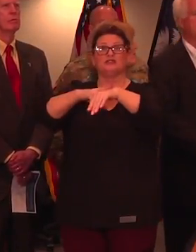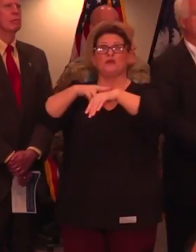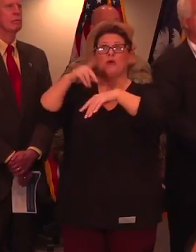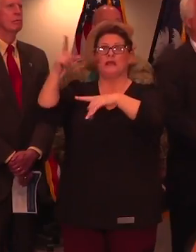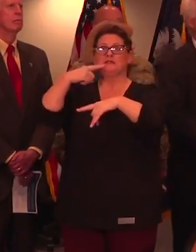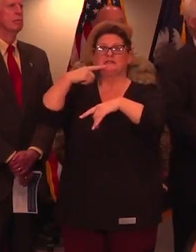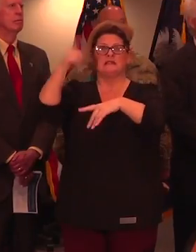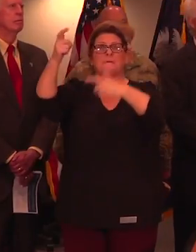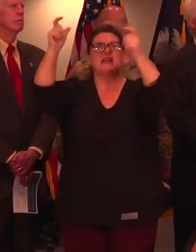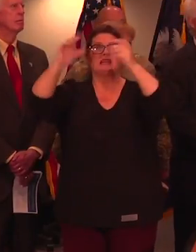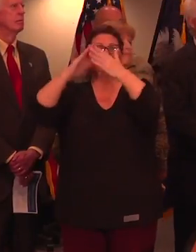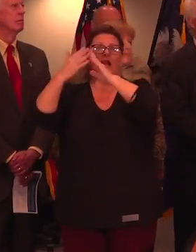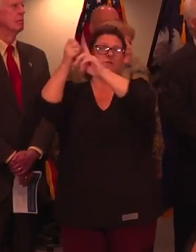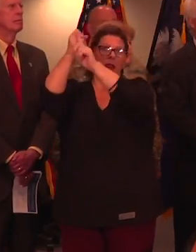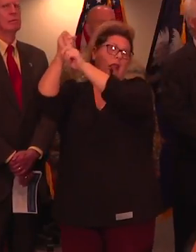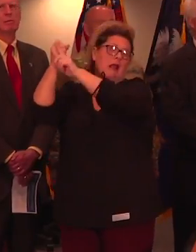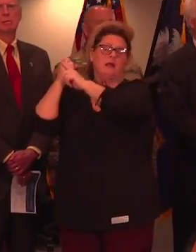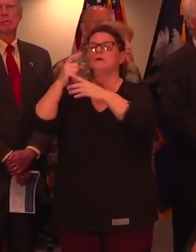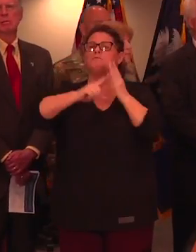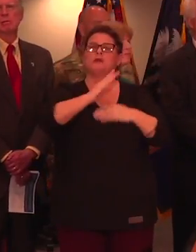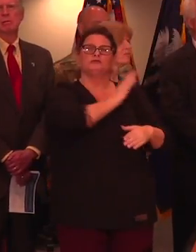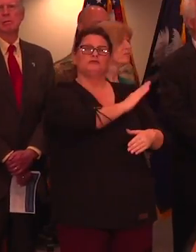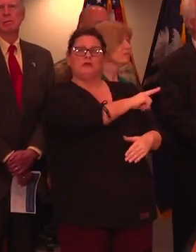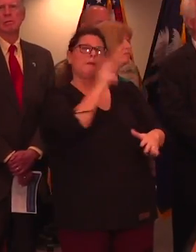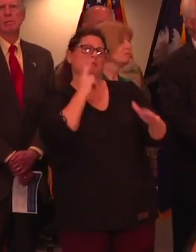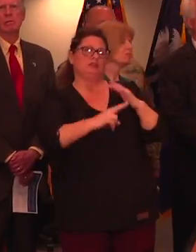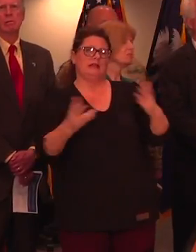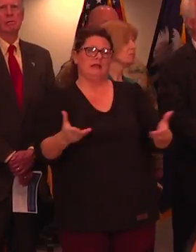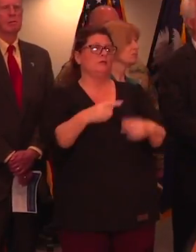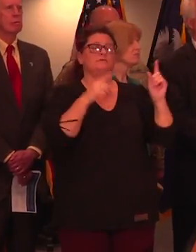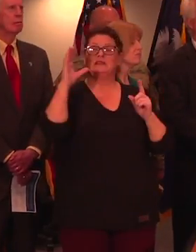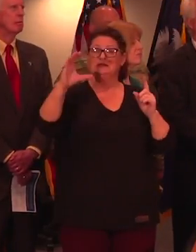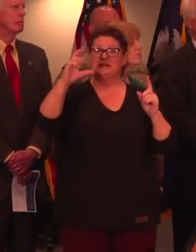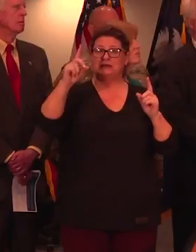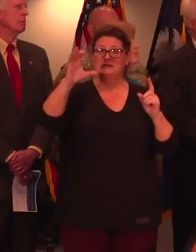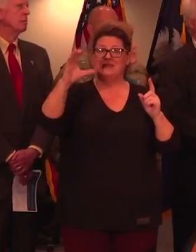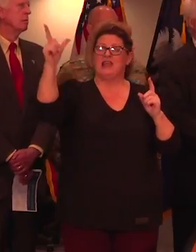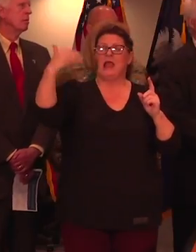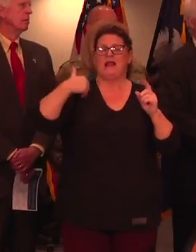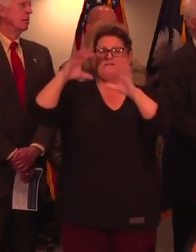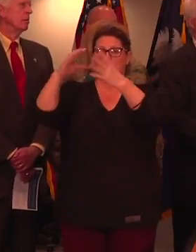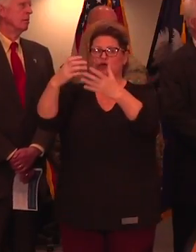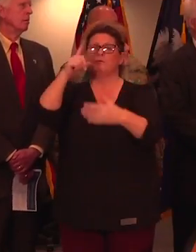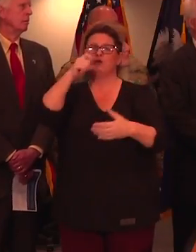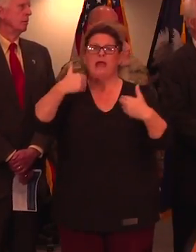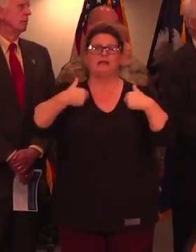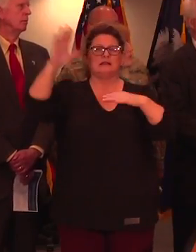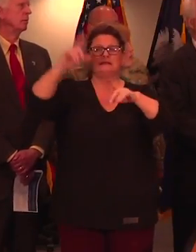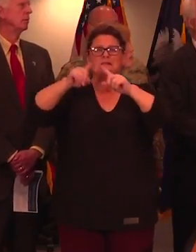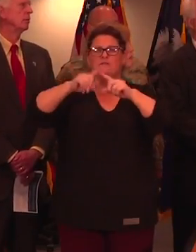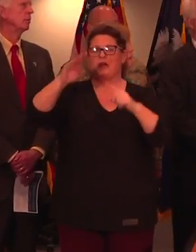can we talk about what we're seeing right here in South Carolina, what you might be projecting? Well, the CDC has a task force that is doing modeling